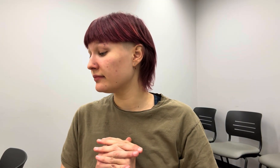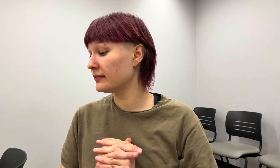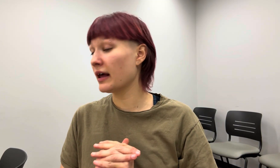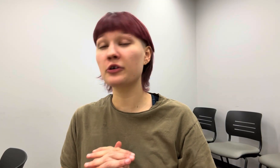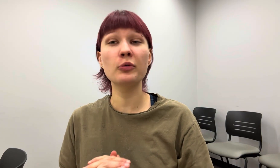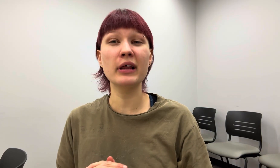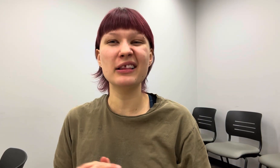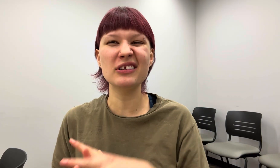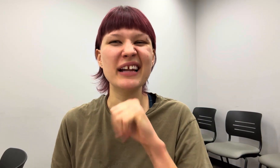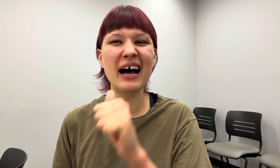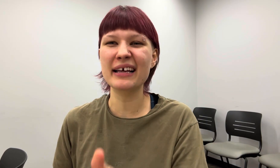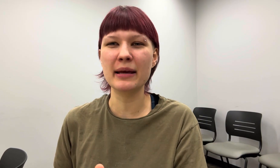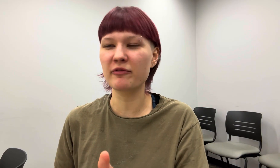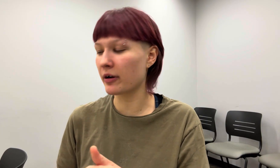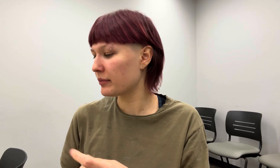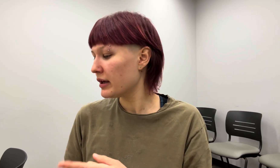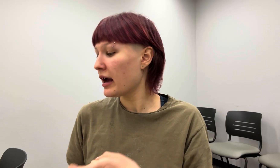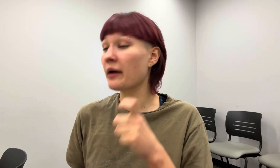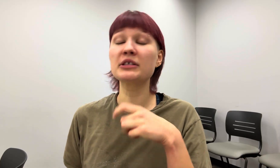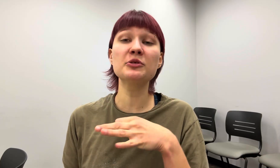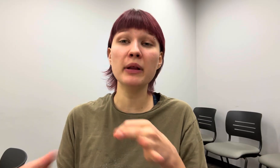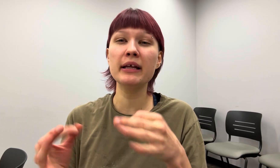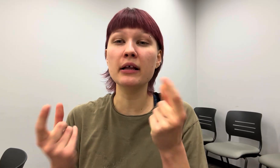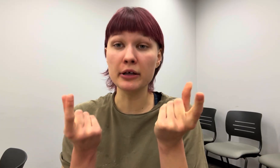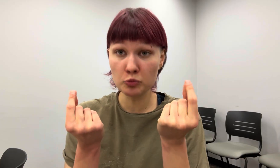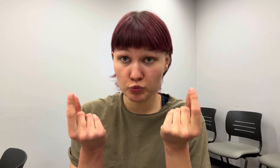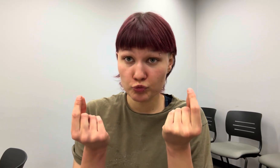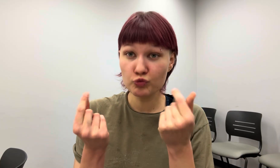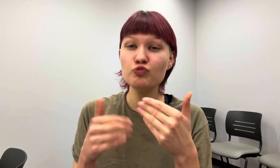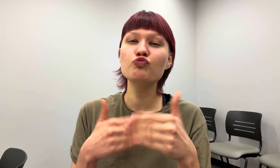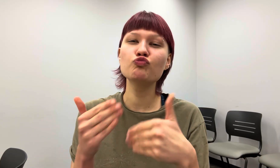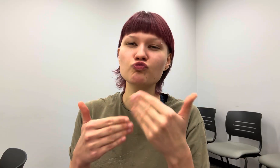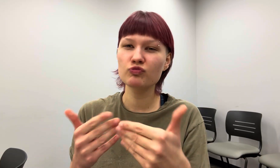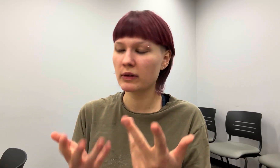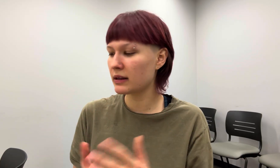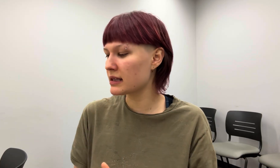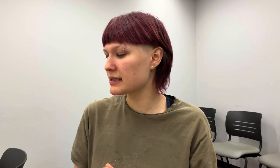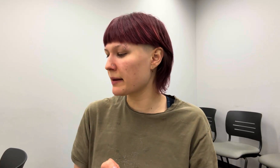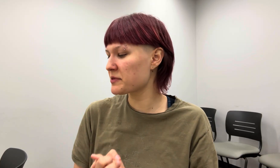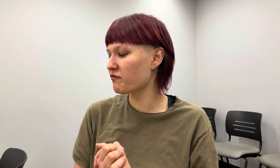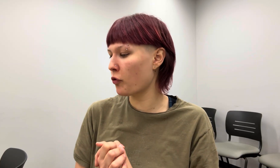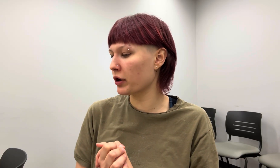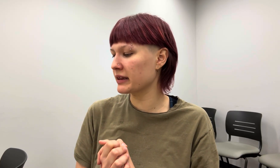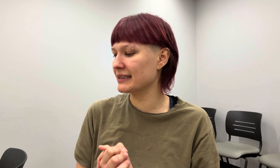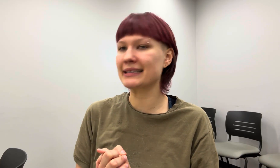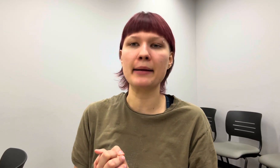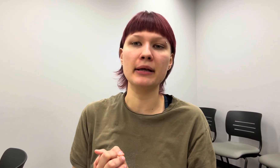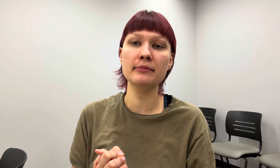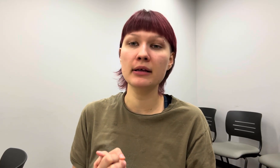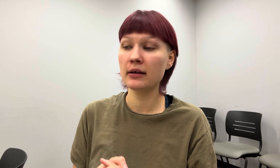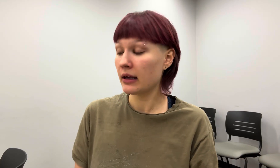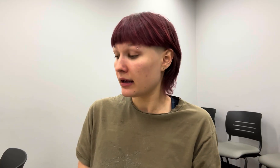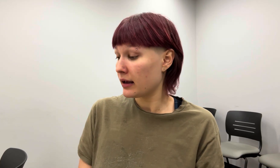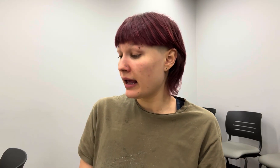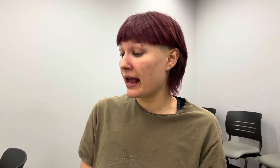I don't know where that little not came from. I was explaining like the steps for the assignment and